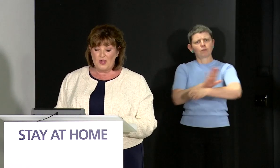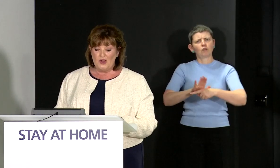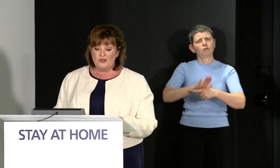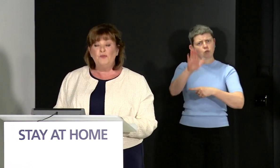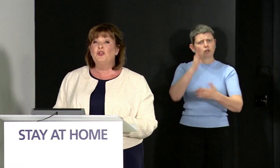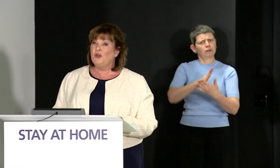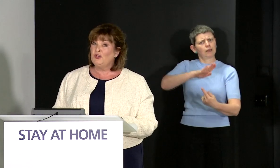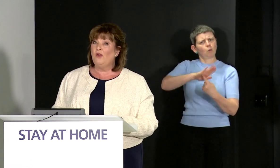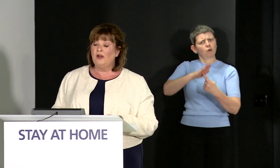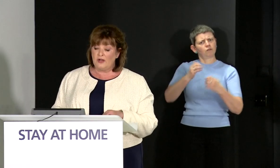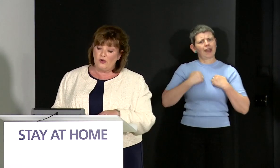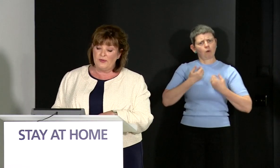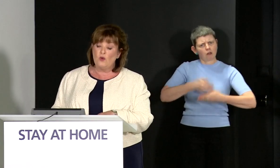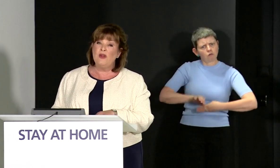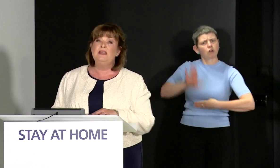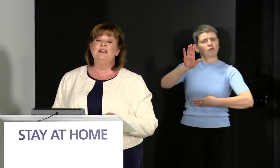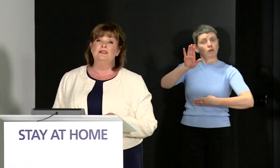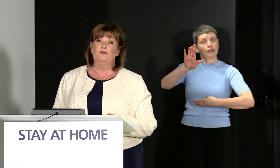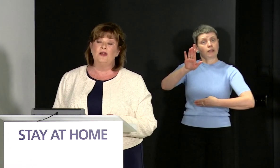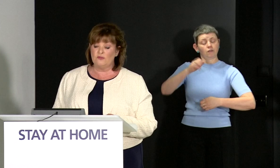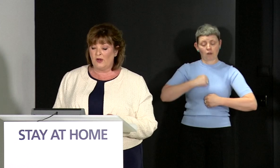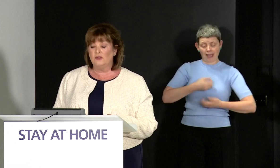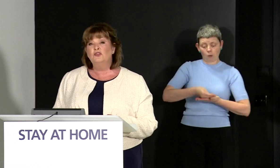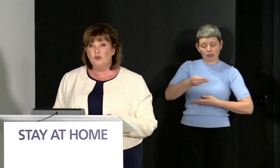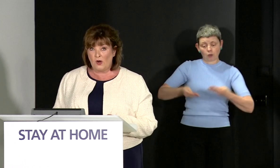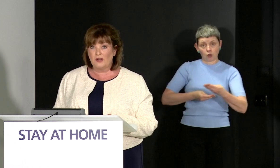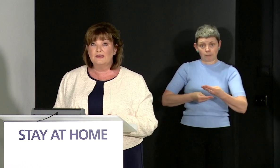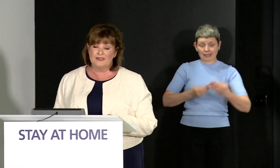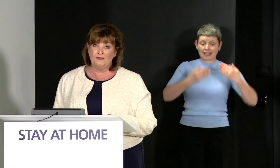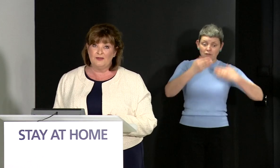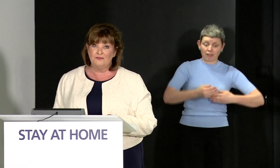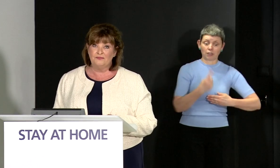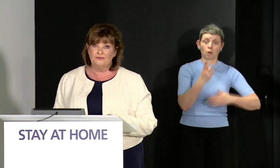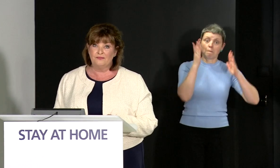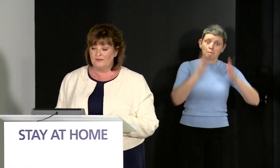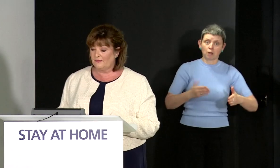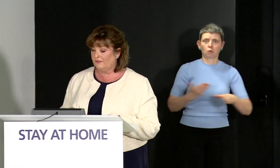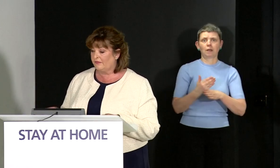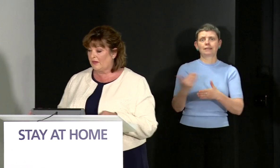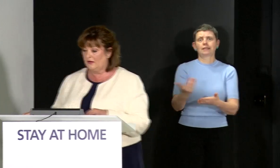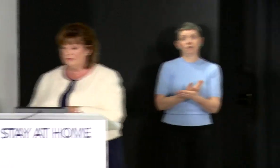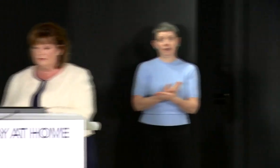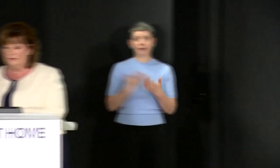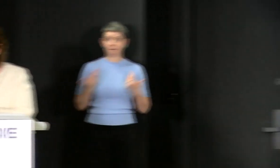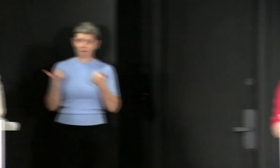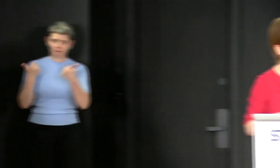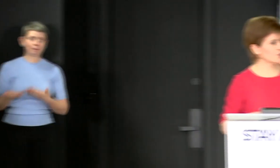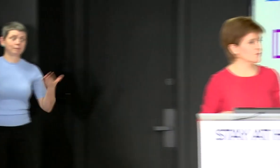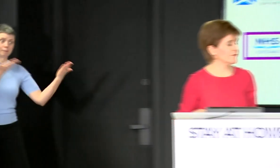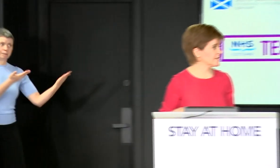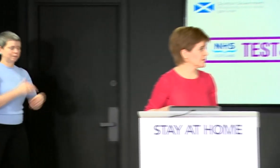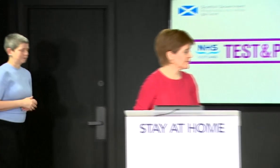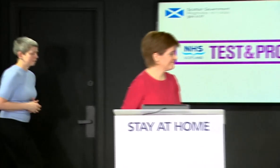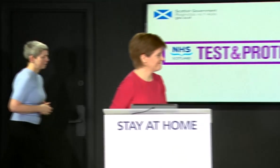recovery. So for the good of our economy, we need phase one to work safely. Thank you very much, Fiona, and I'll hand over now